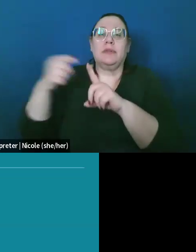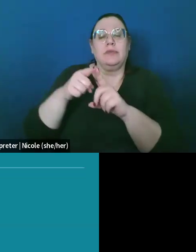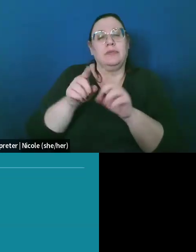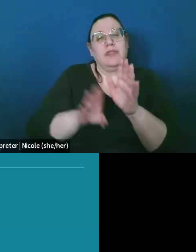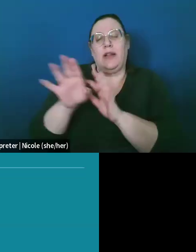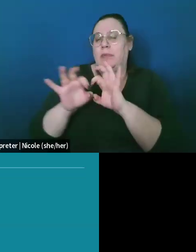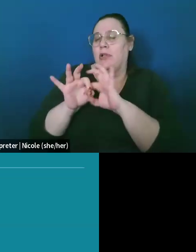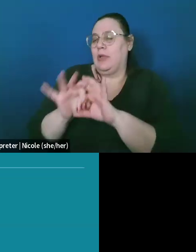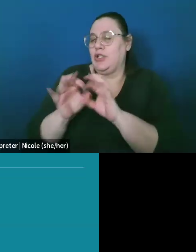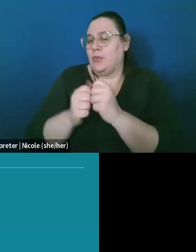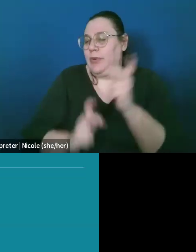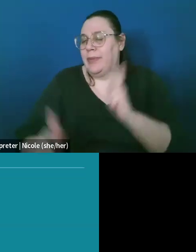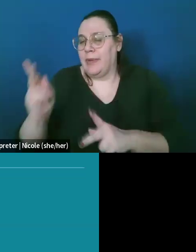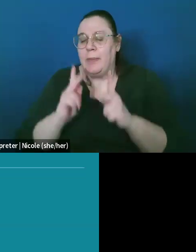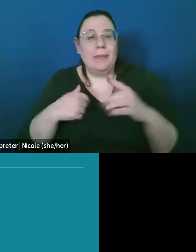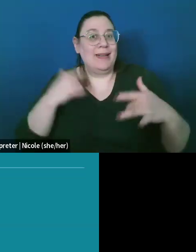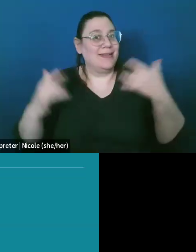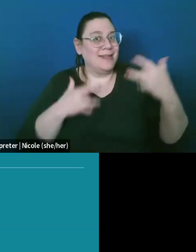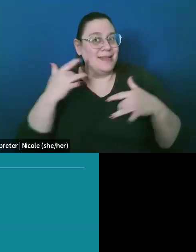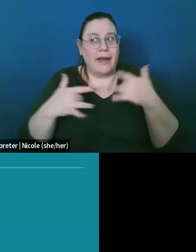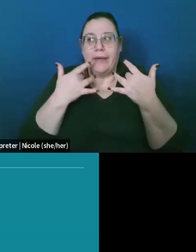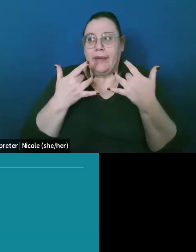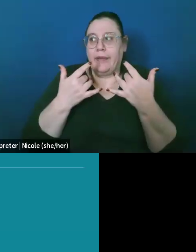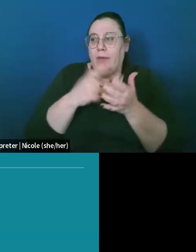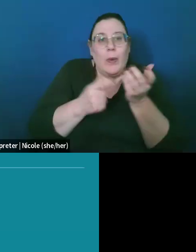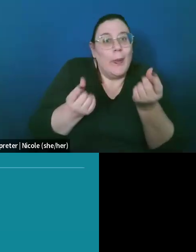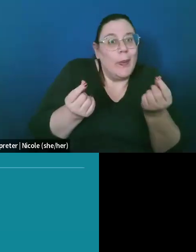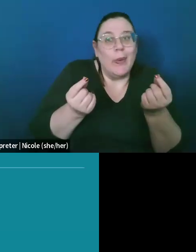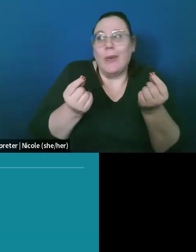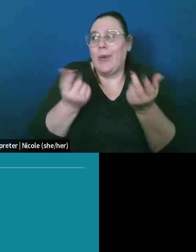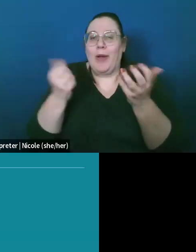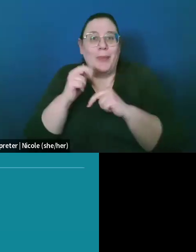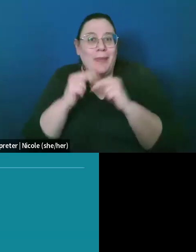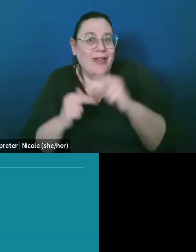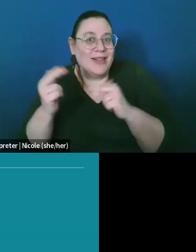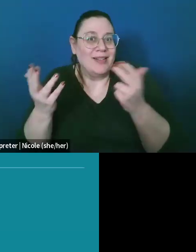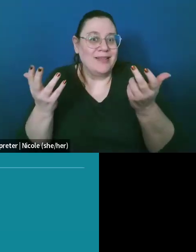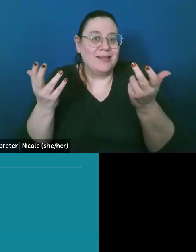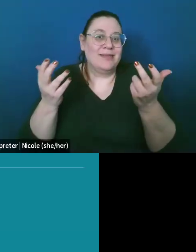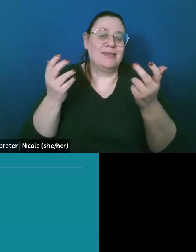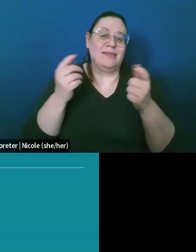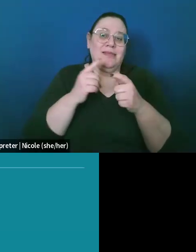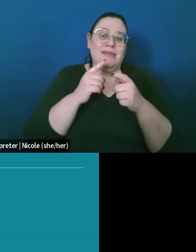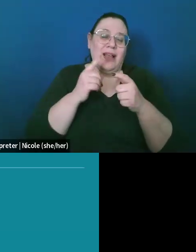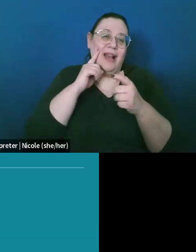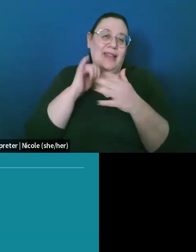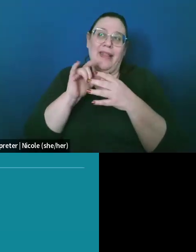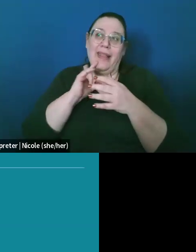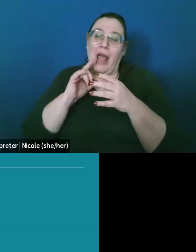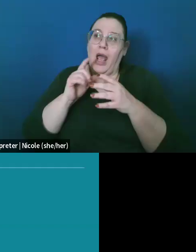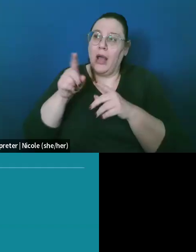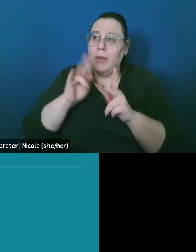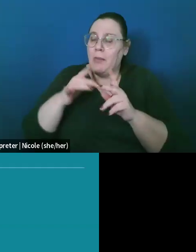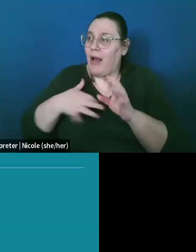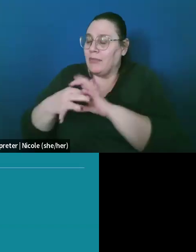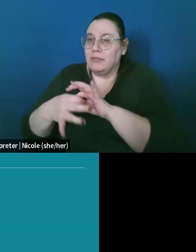building and just being excited about what you're doing, what you're building. And then I think kind of resonates, and then you'll start finding those